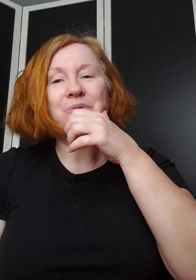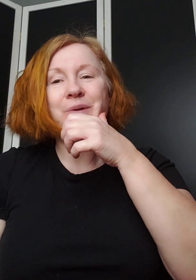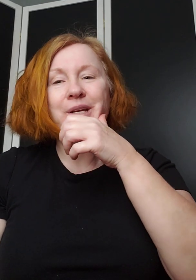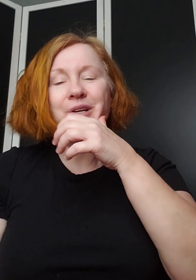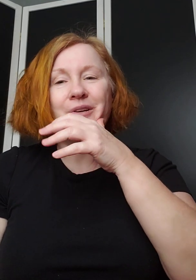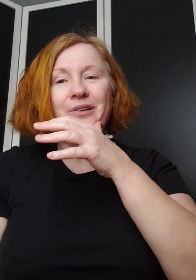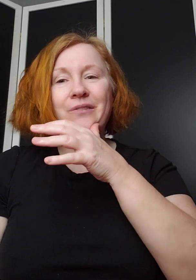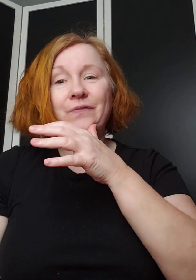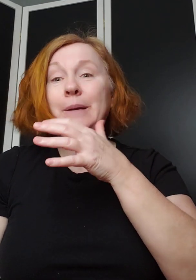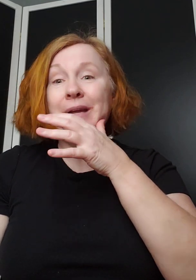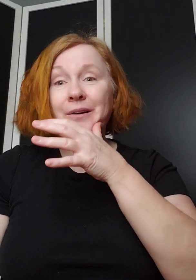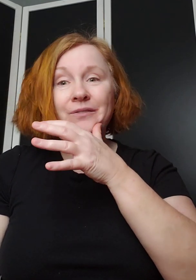be female,